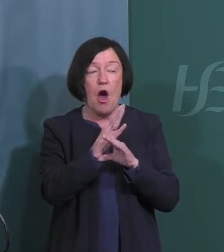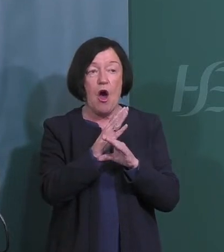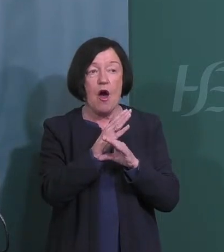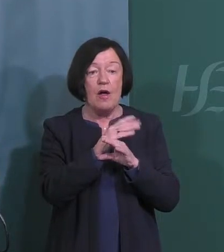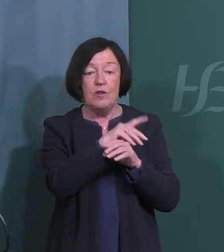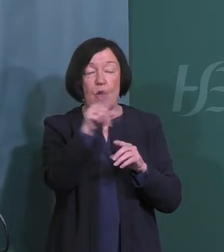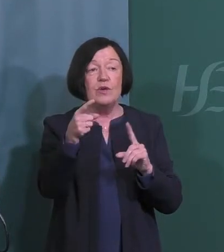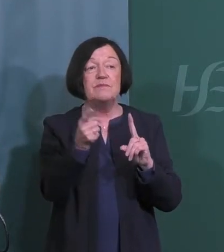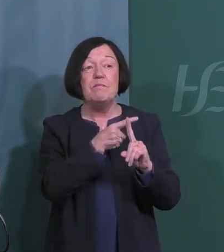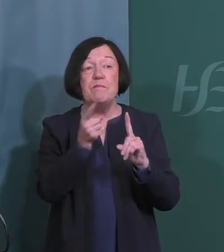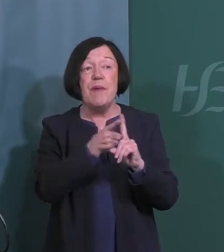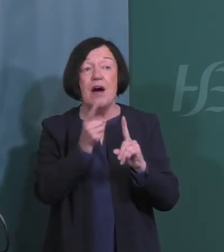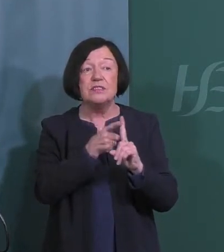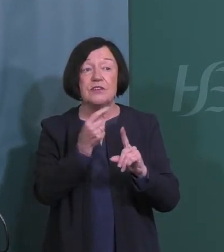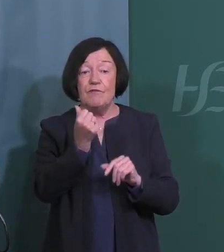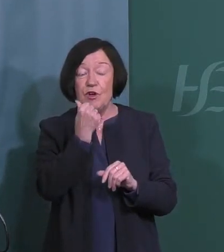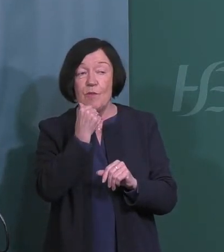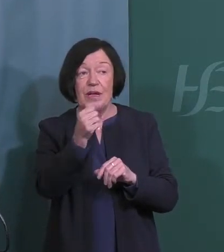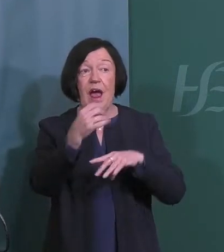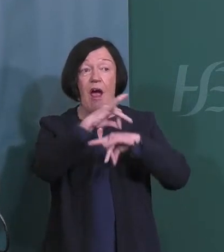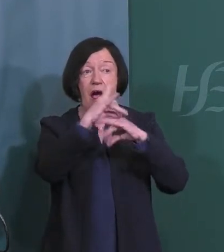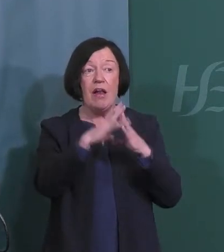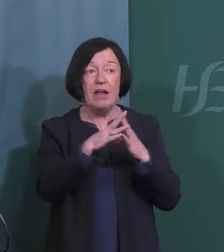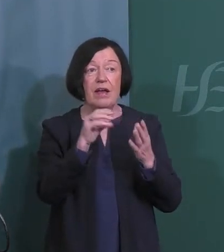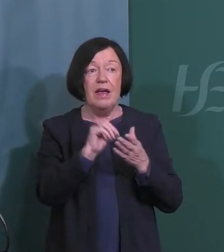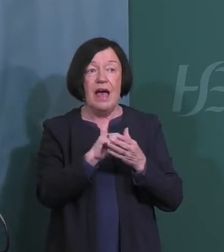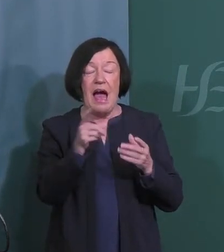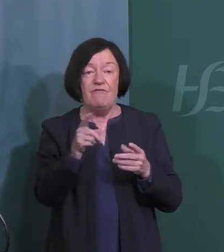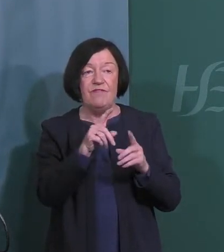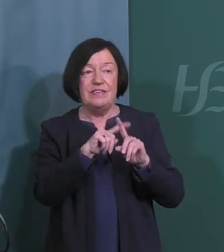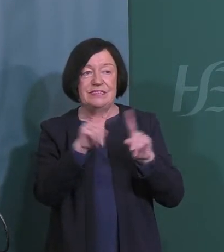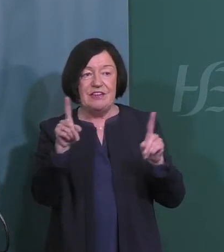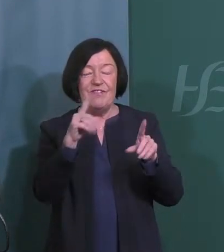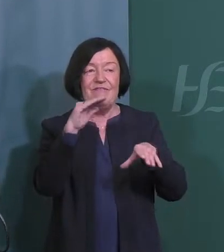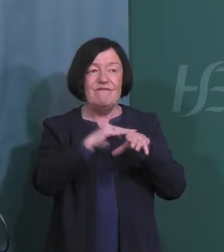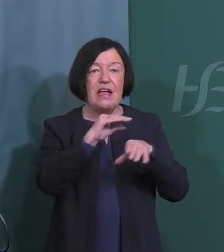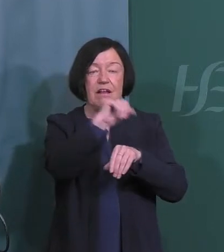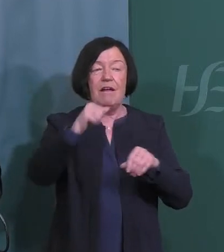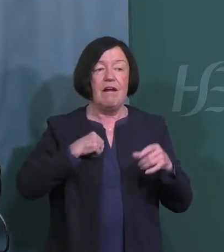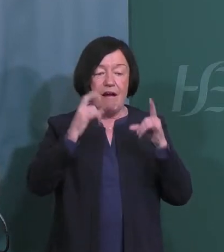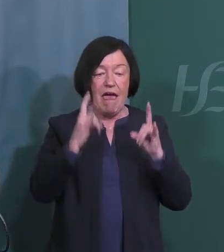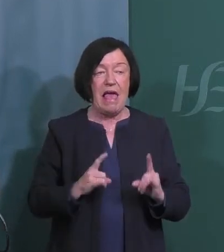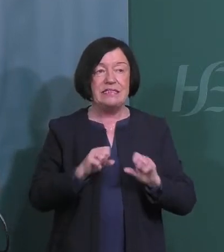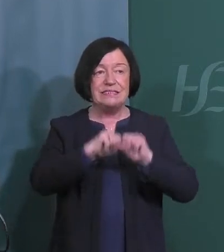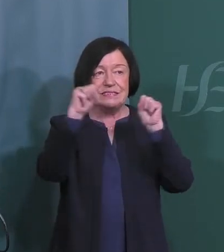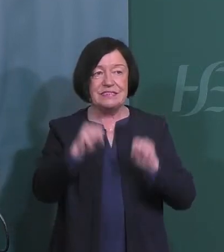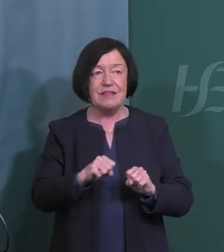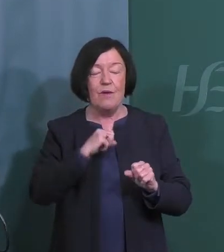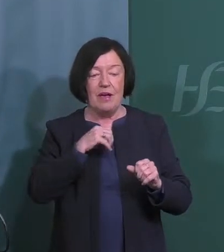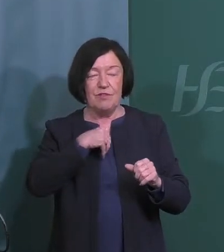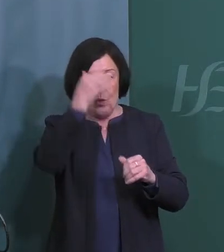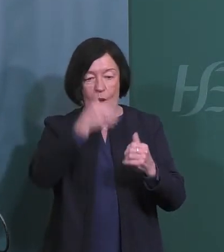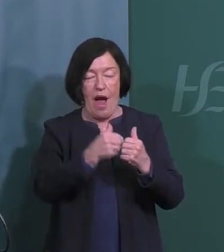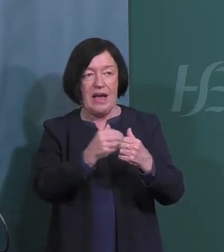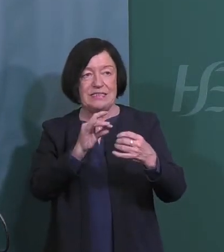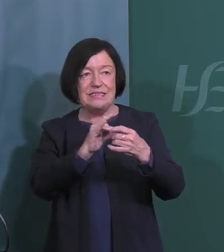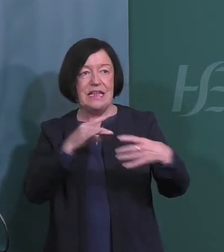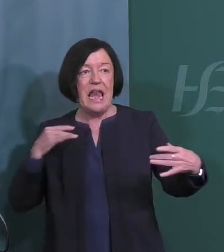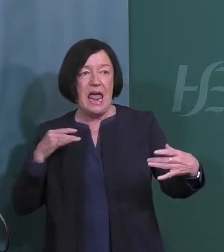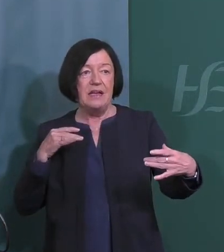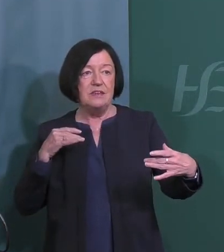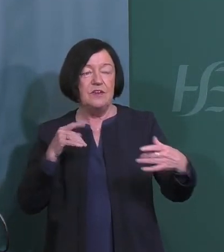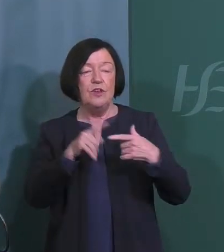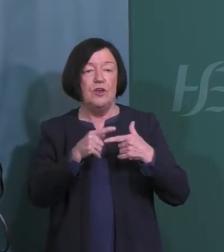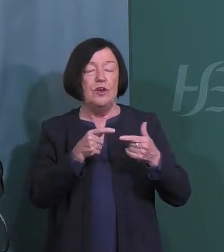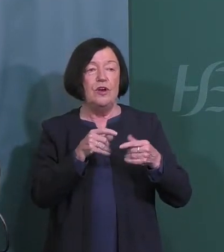of positive COVID patients in our hospital have a very disproportionate effect on our health system, as we have to isolate, we have to run infection